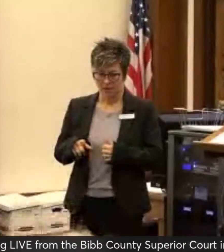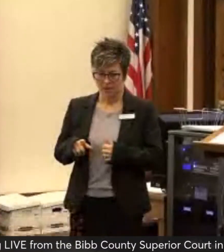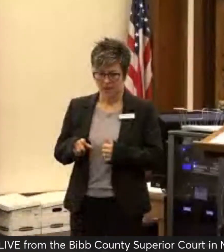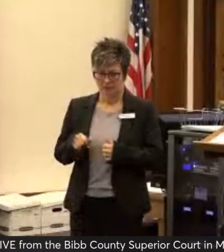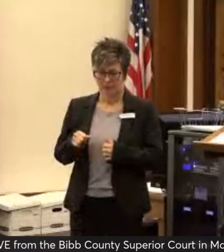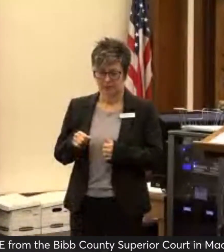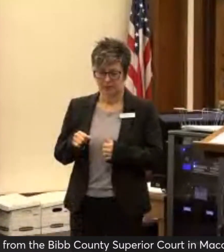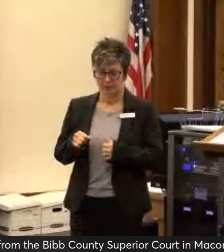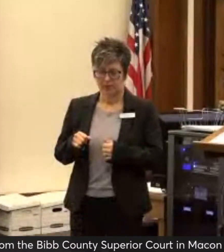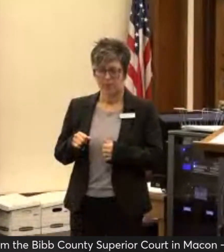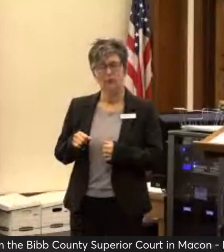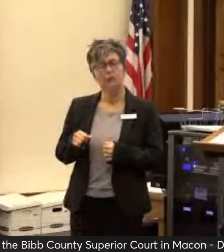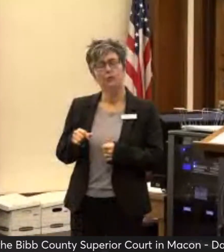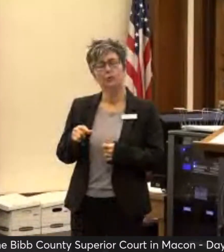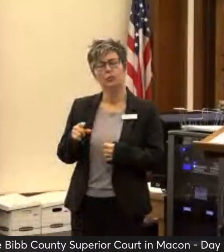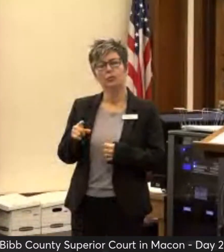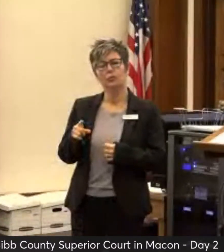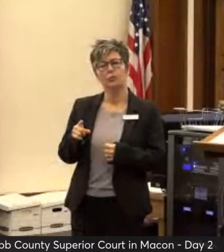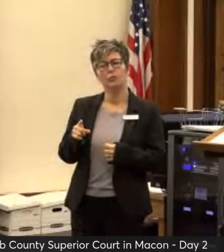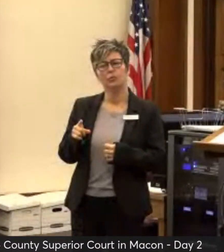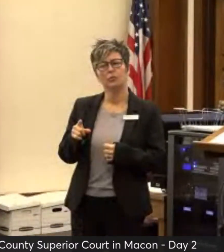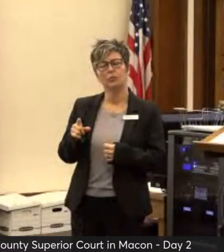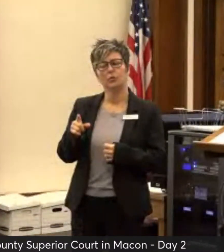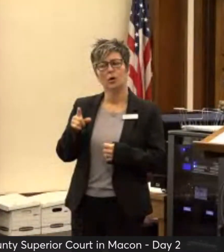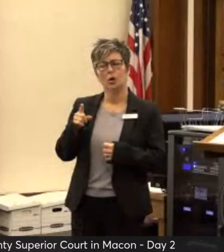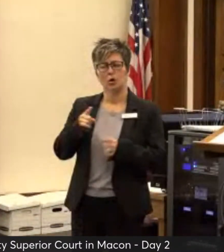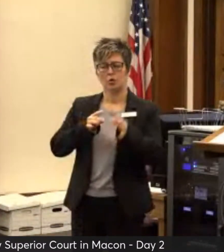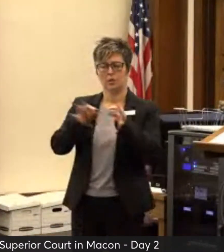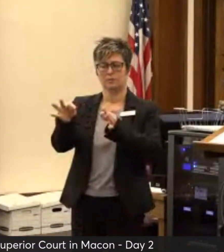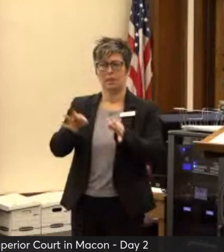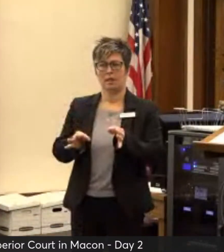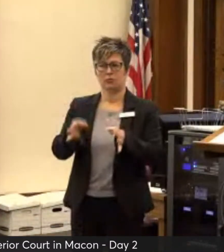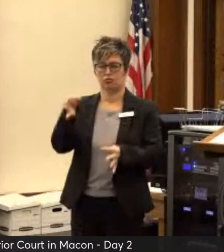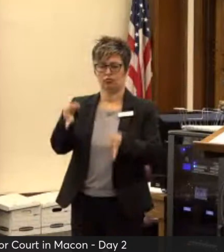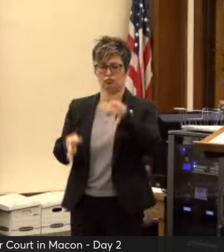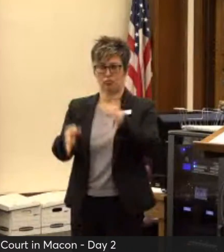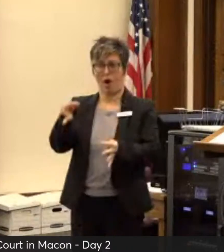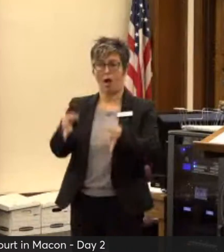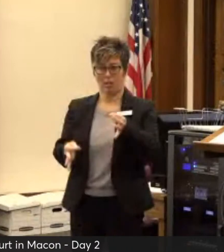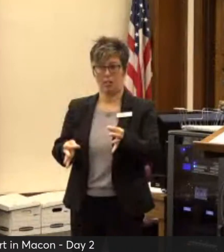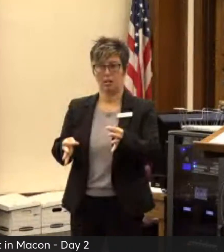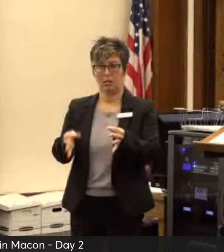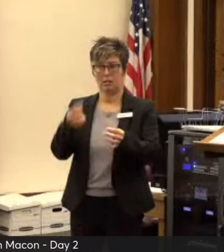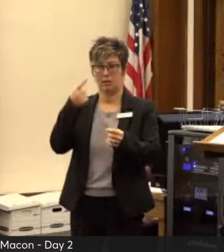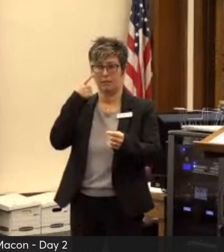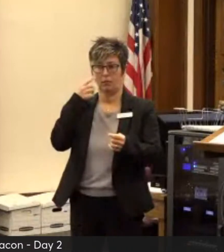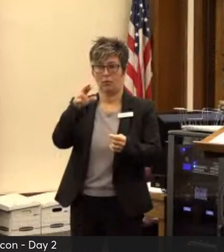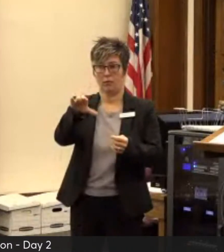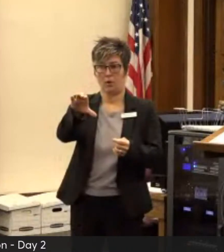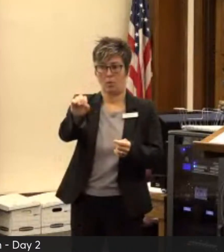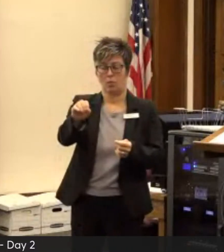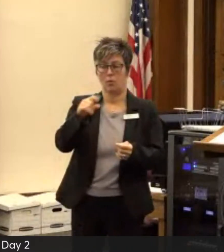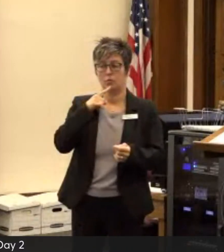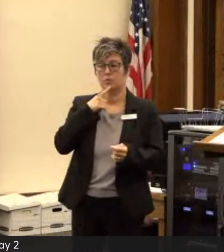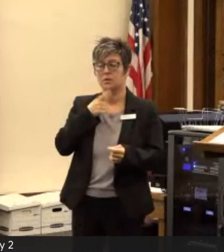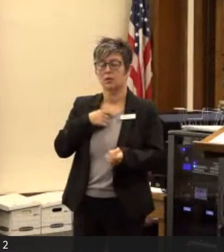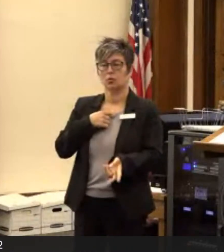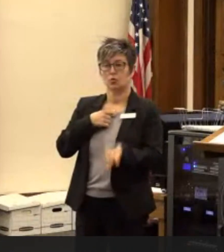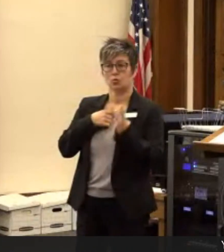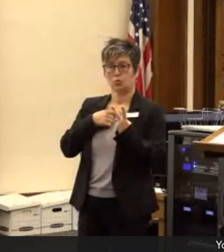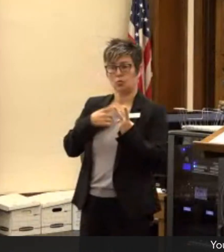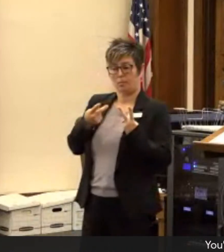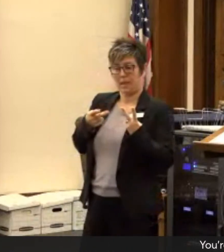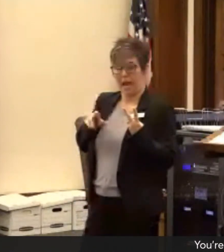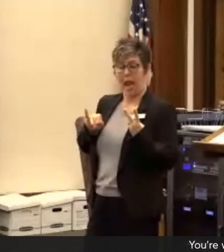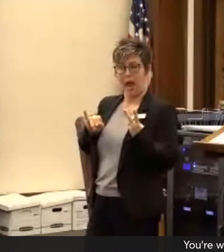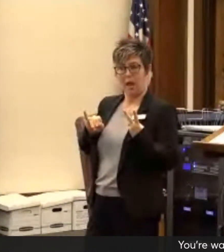how you described it, it was just the two proceedings interpreters at Mr. Harris's trial. Is that correct? Yes, There was